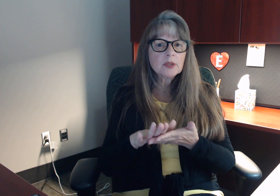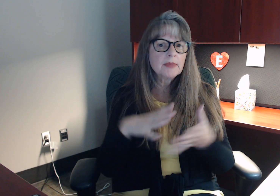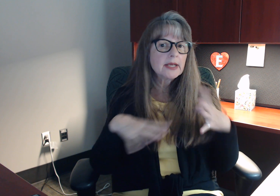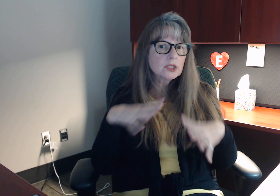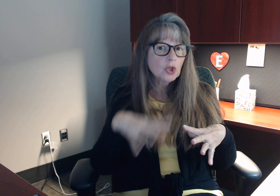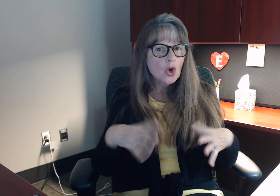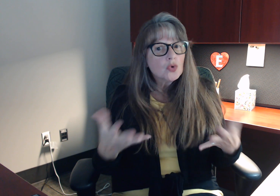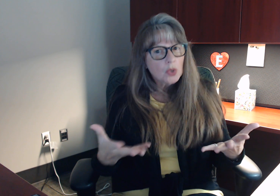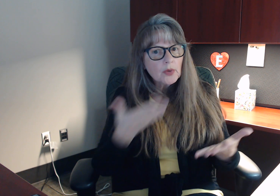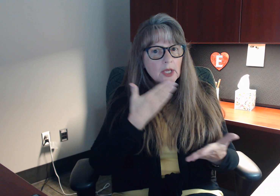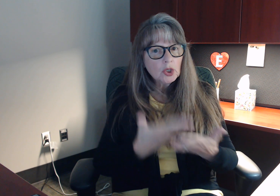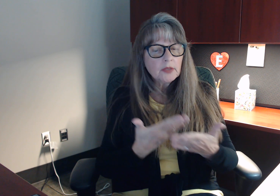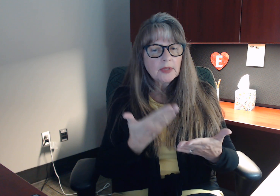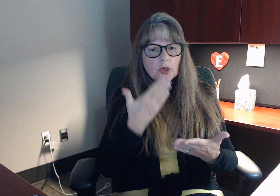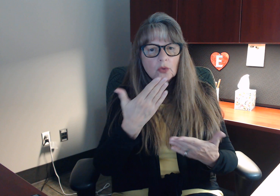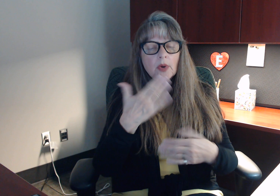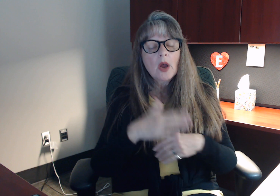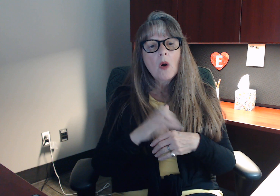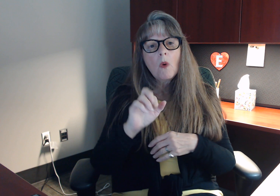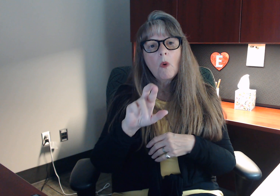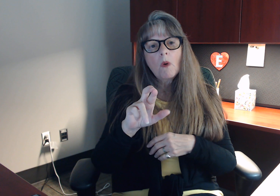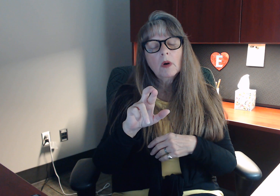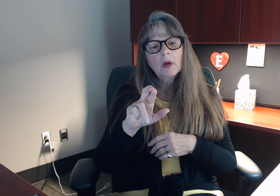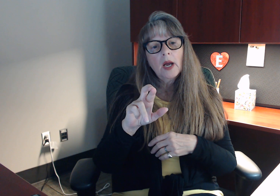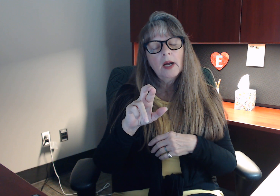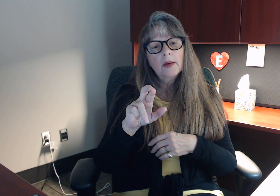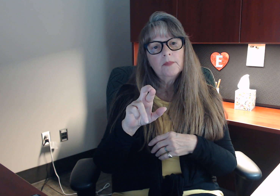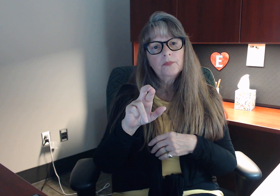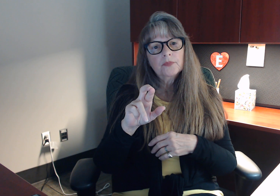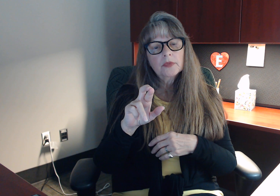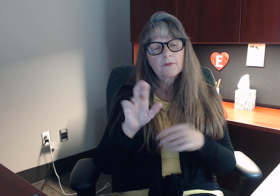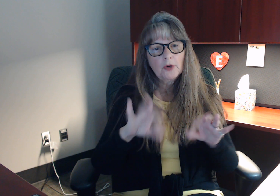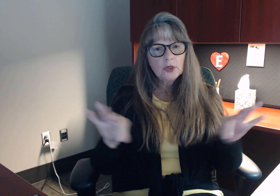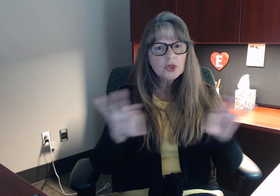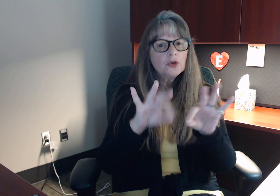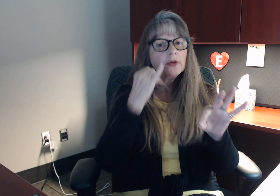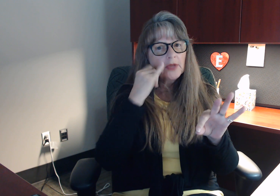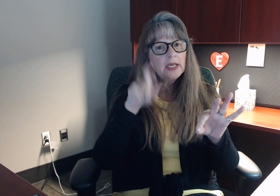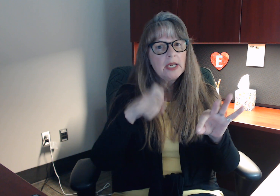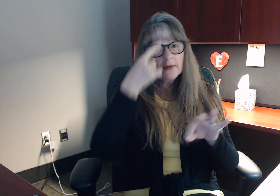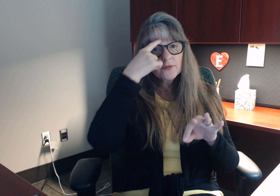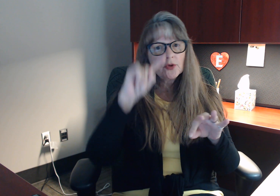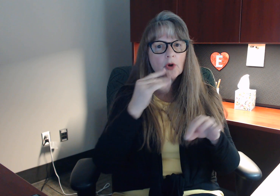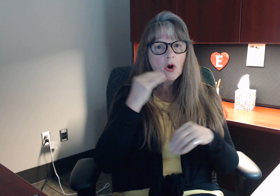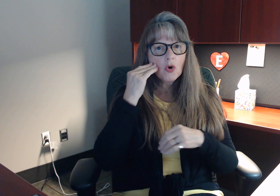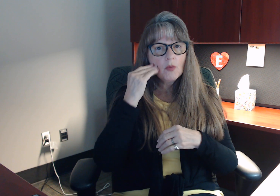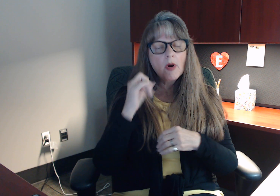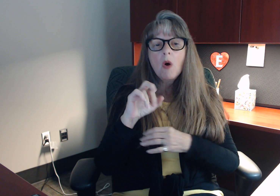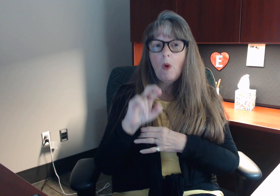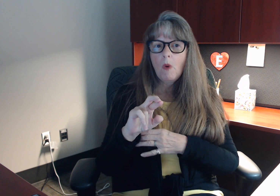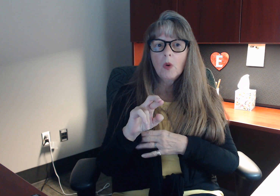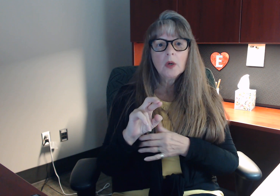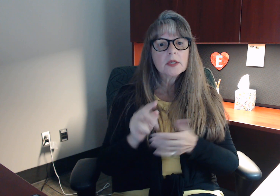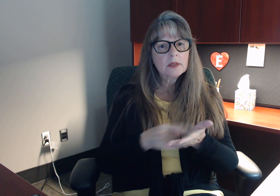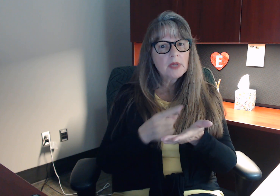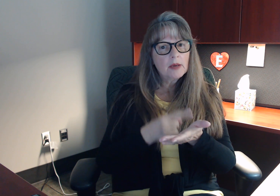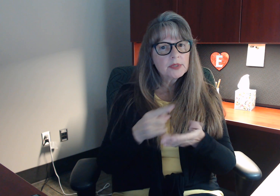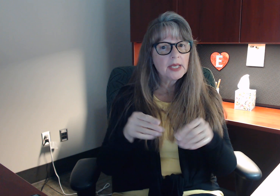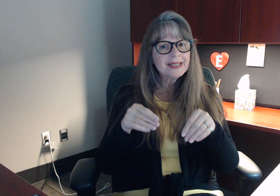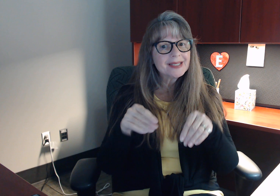nice clothes. Okay, good, thank you. Or the furniture, if they need it for their home, or sometimes they sell